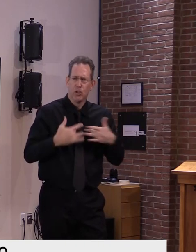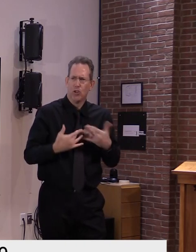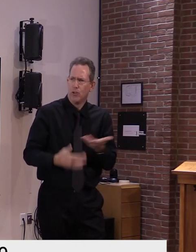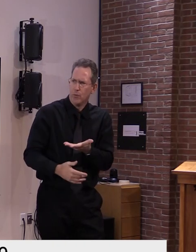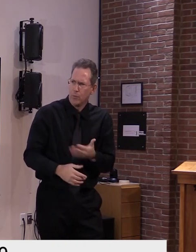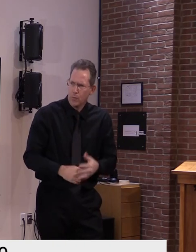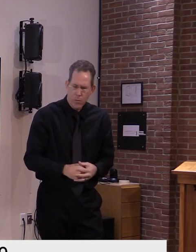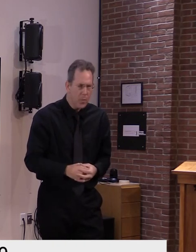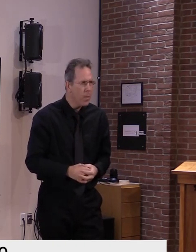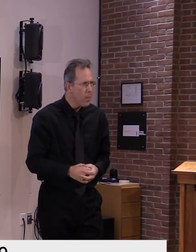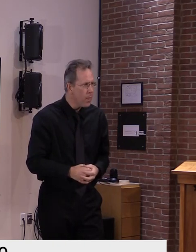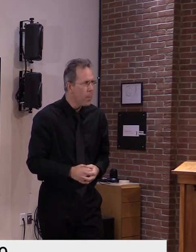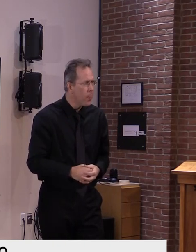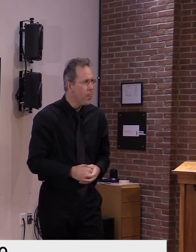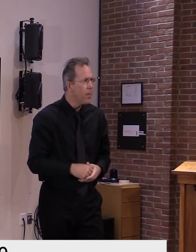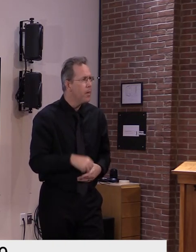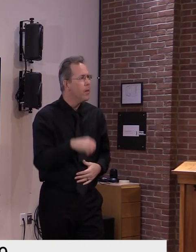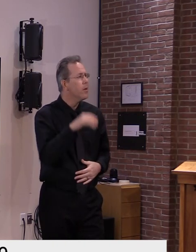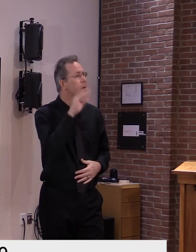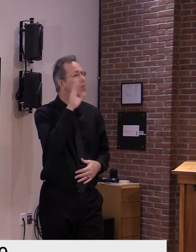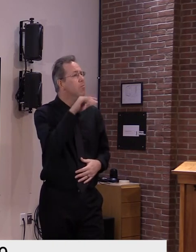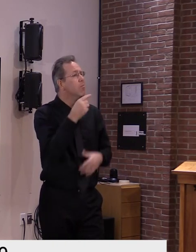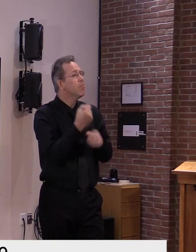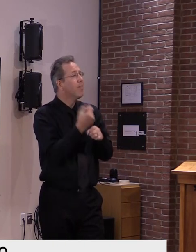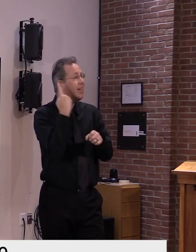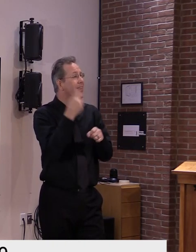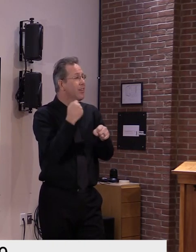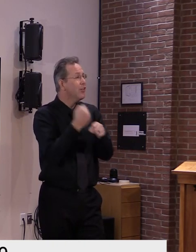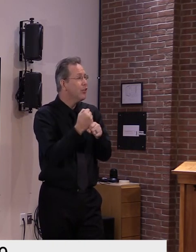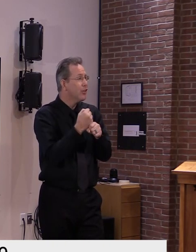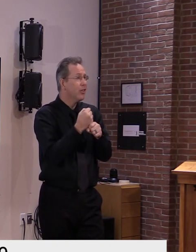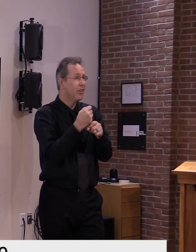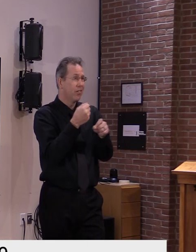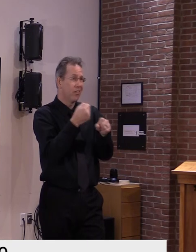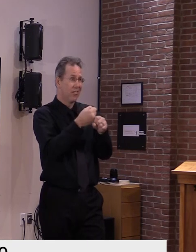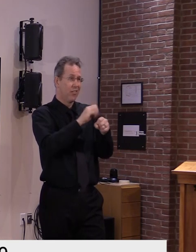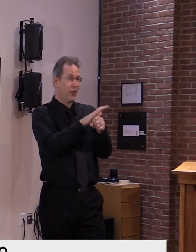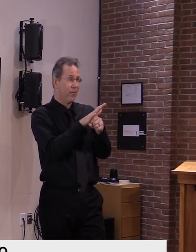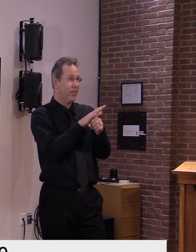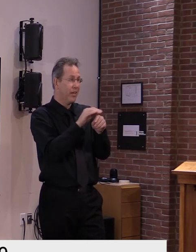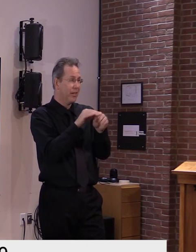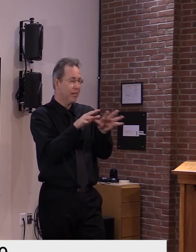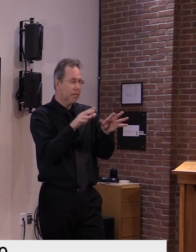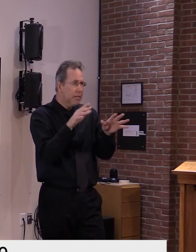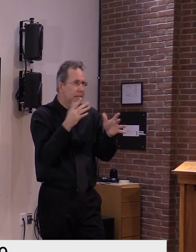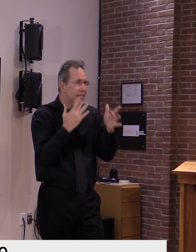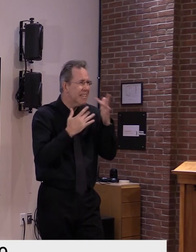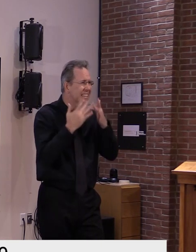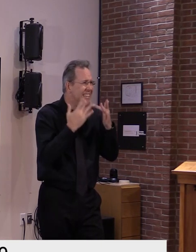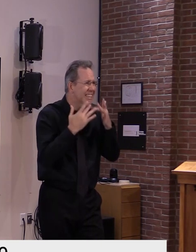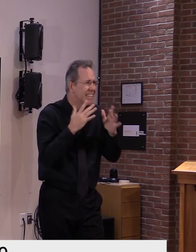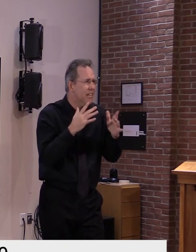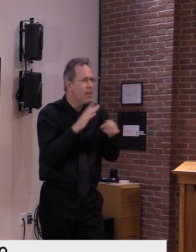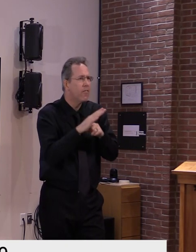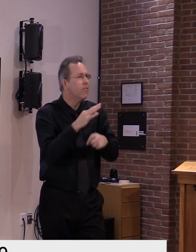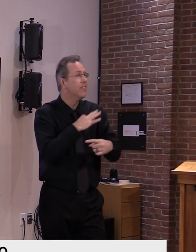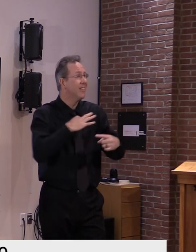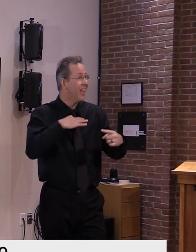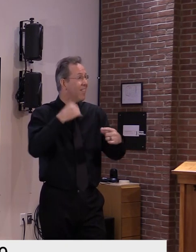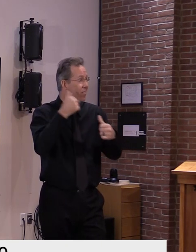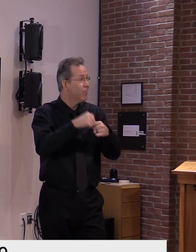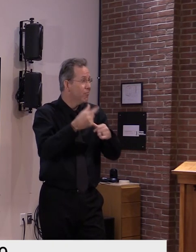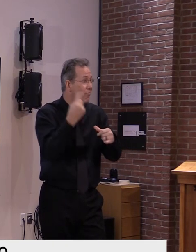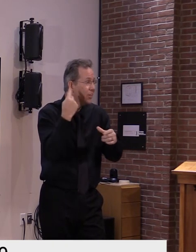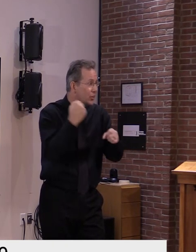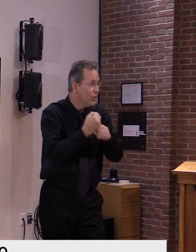pandemic. So we've had some challenges early on. If you remember, Burlington Health and Rehab had a